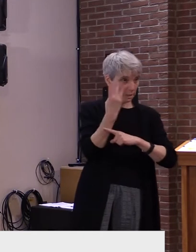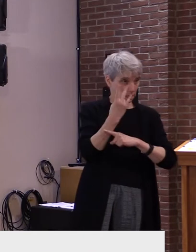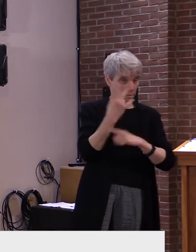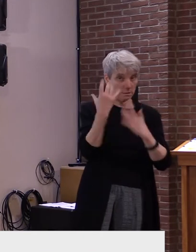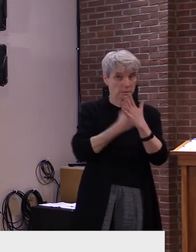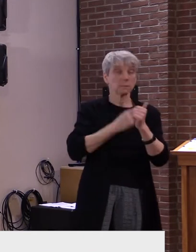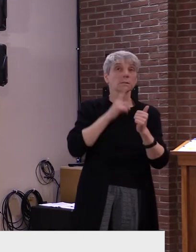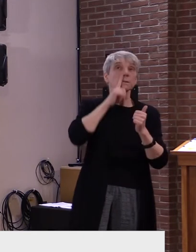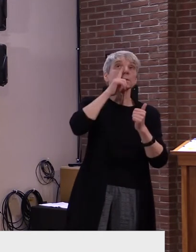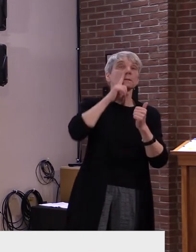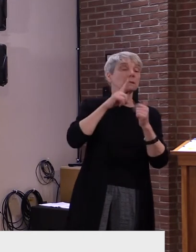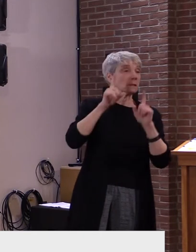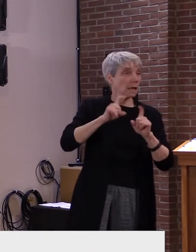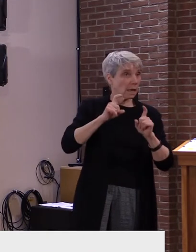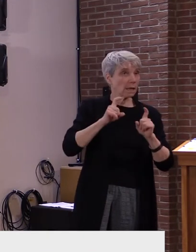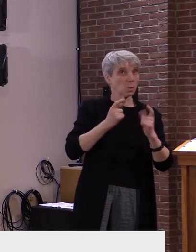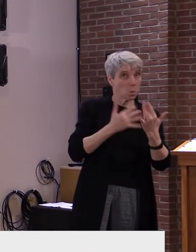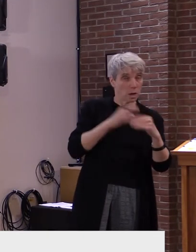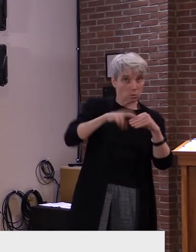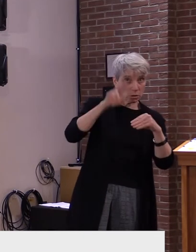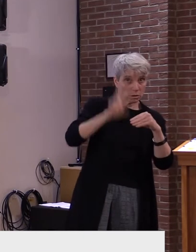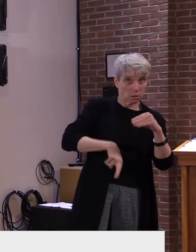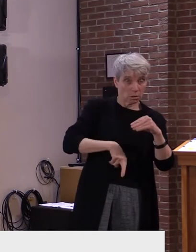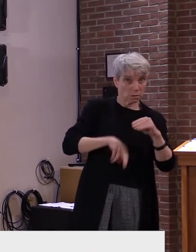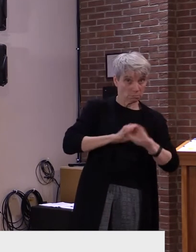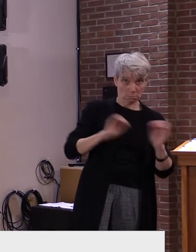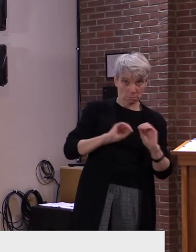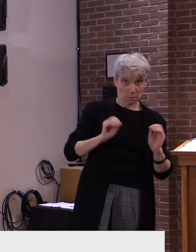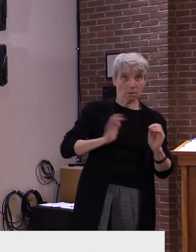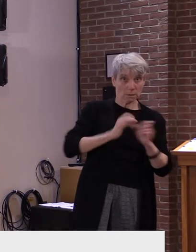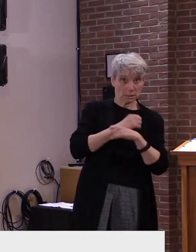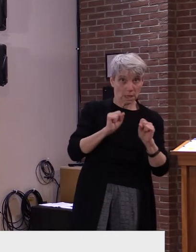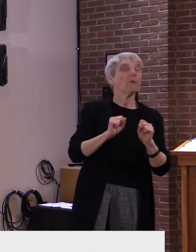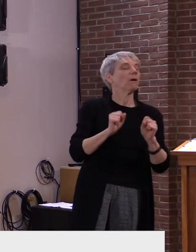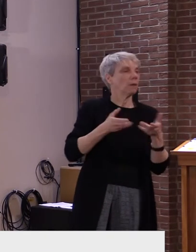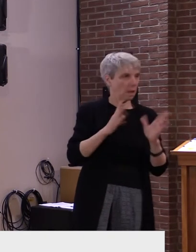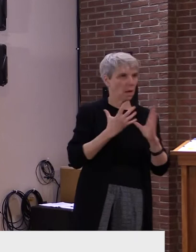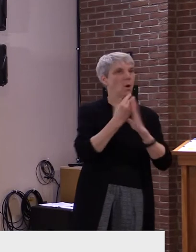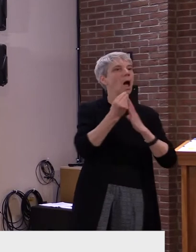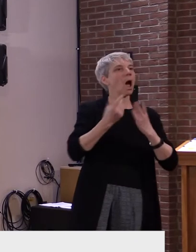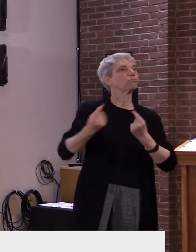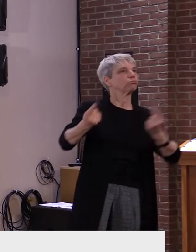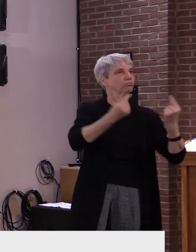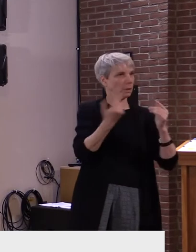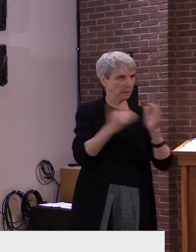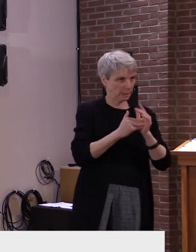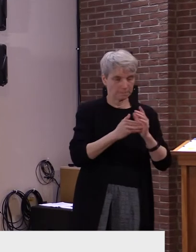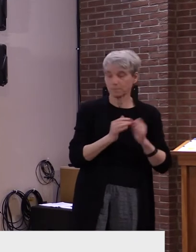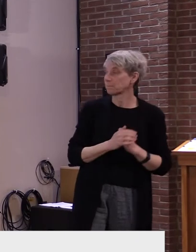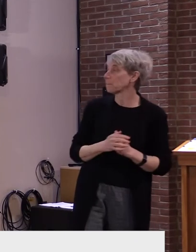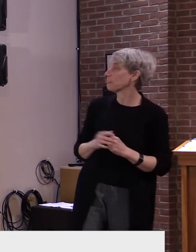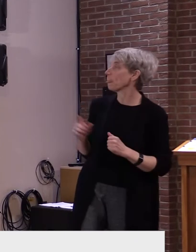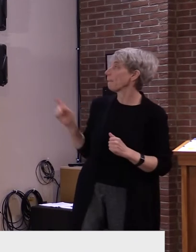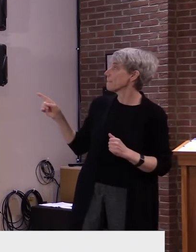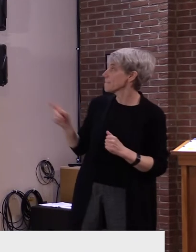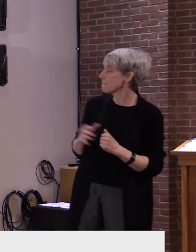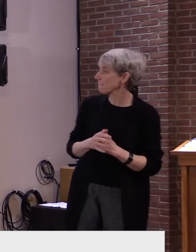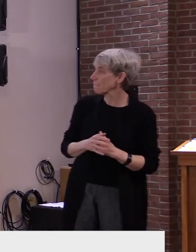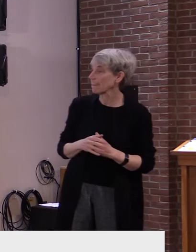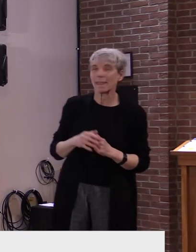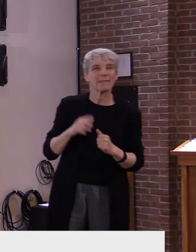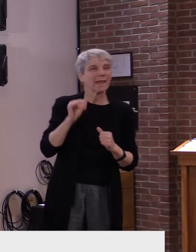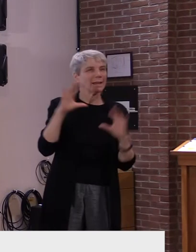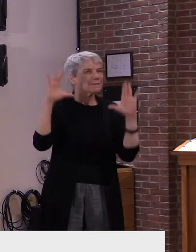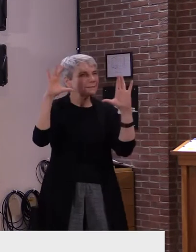vermonters as well turning to a national map that we show sometimes that applies our travel methodology you'll see